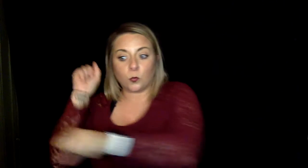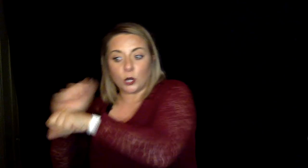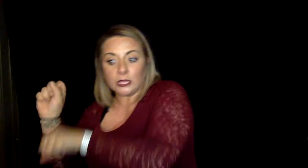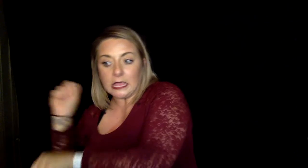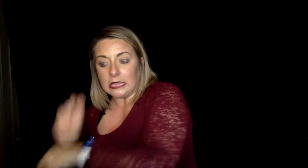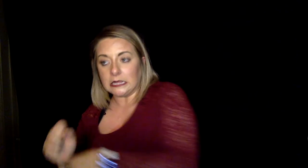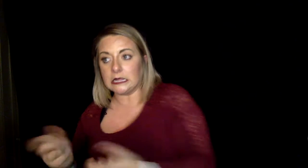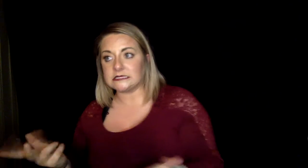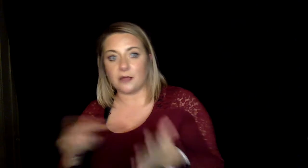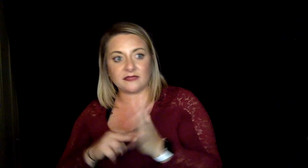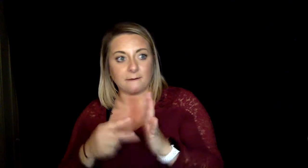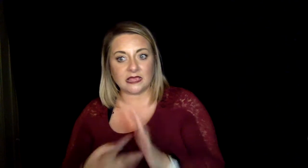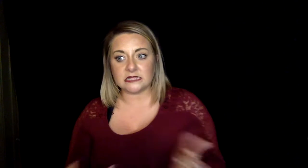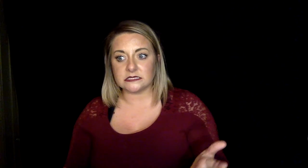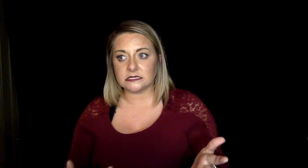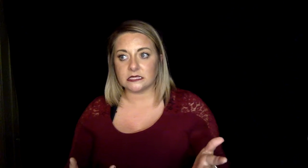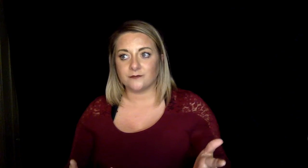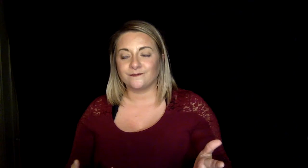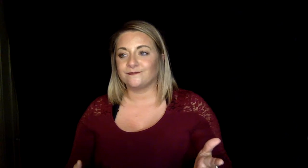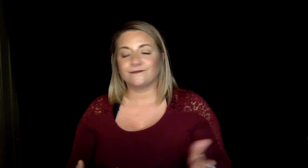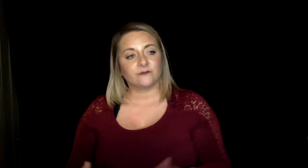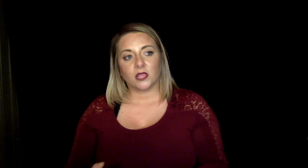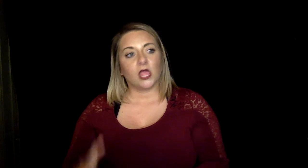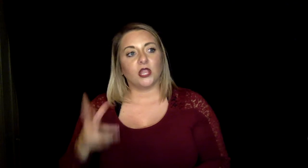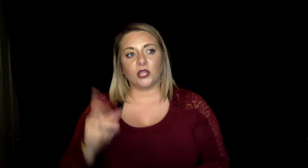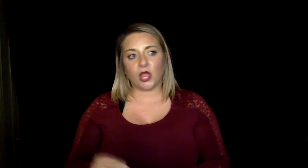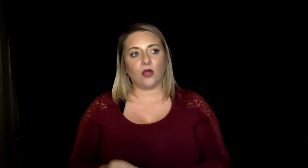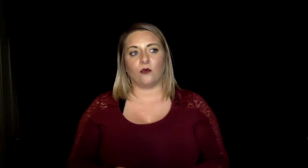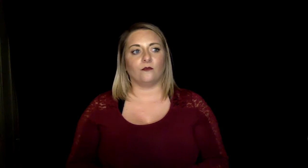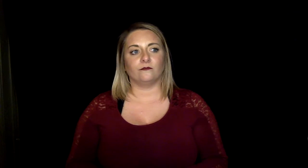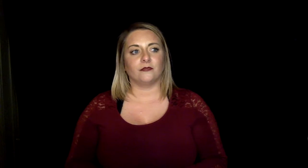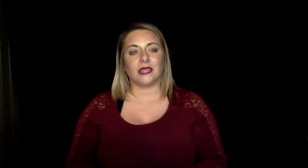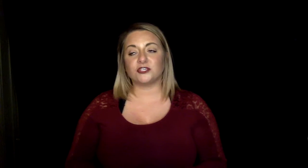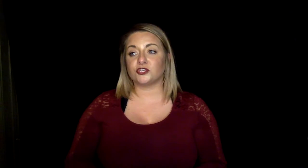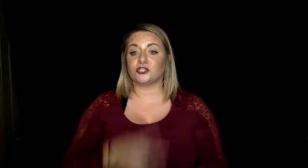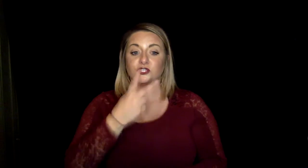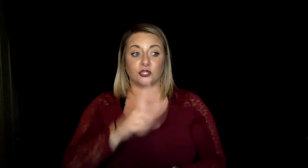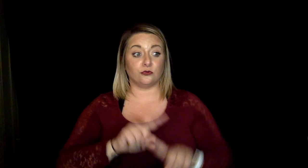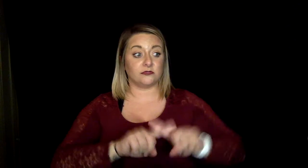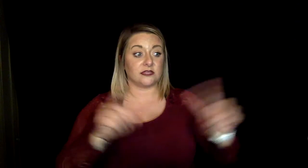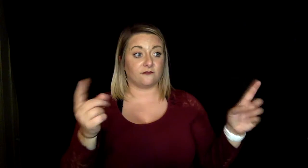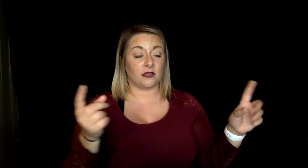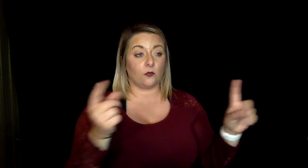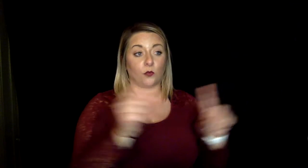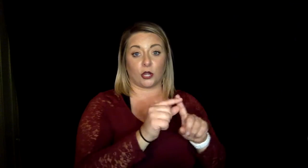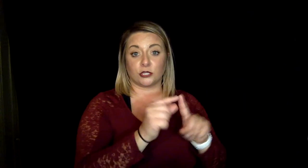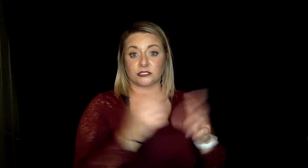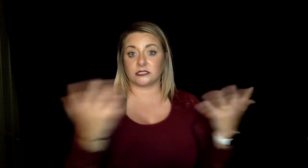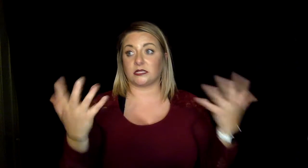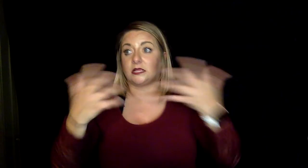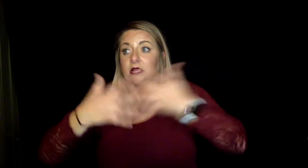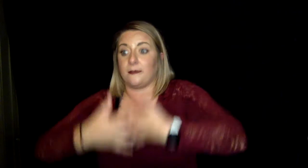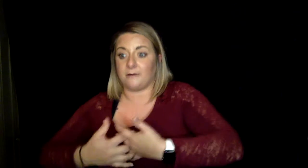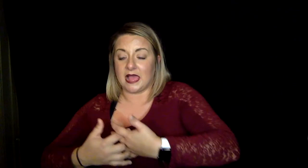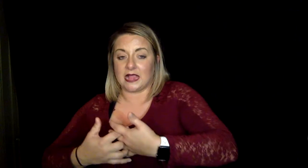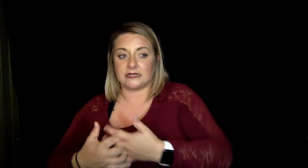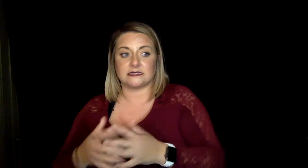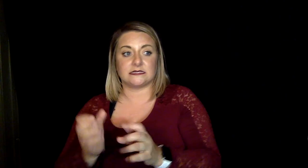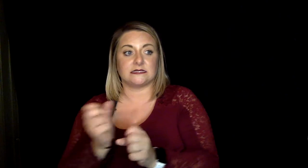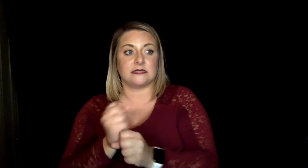So is fire working? Is that what that means? No. It's just two different words combined to